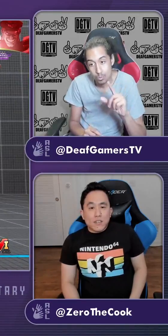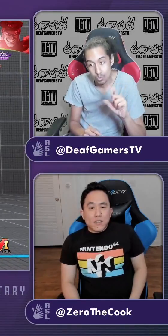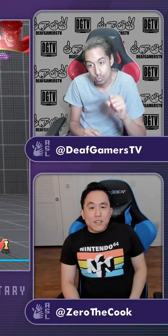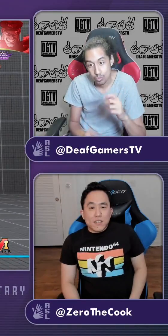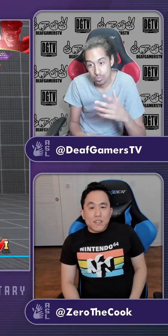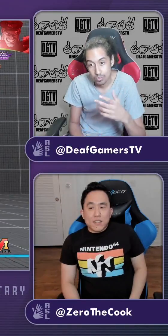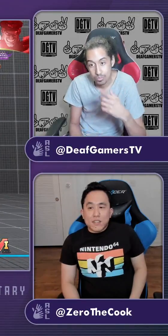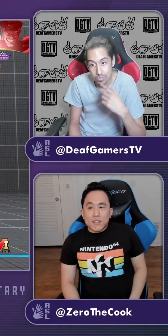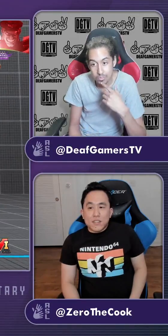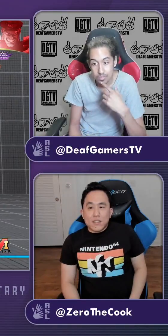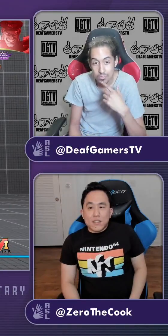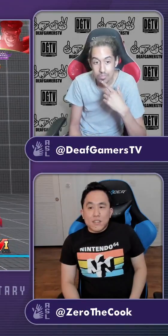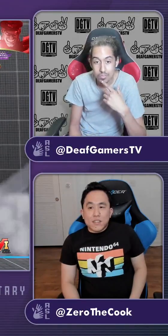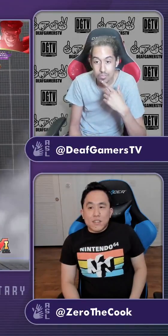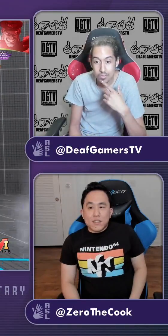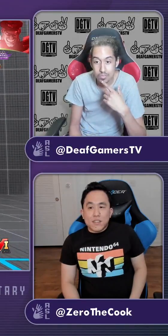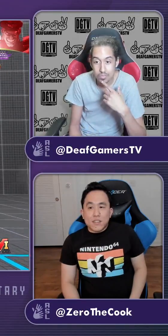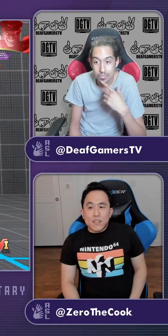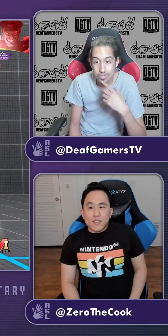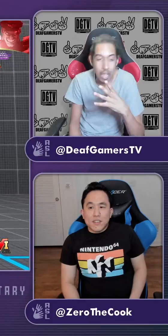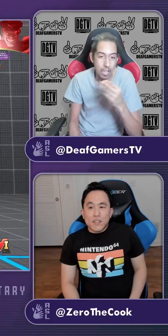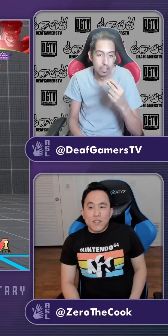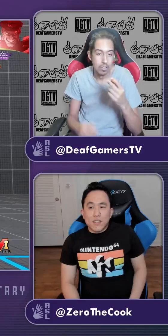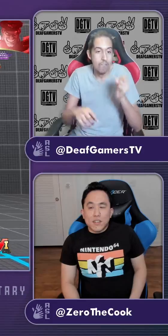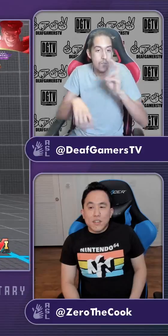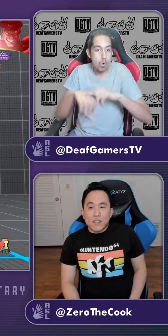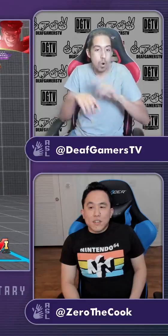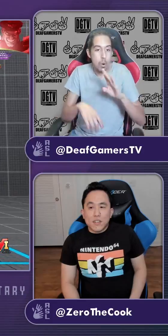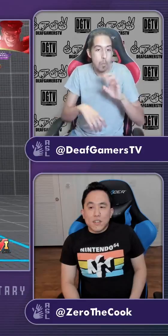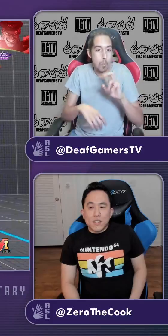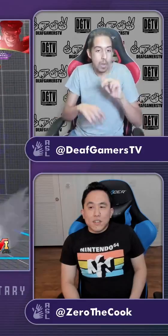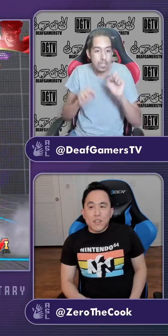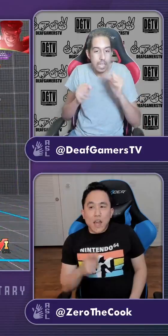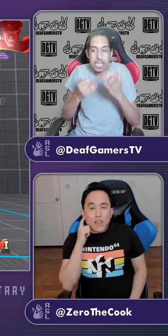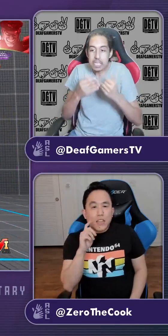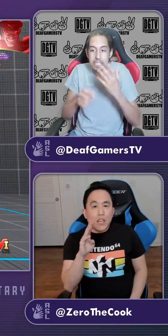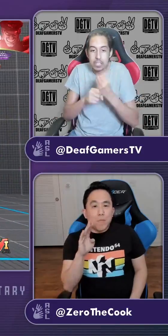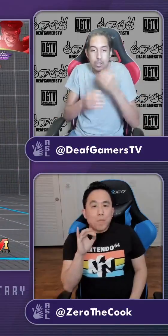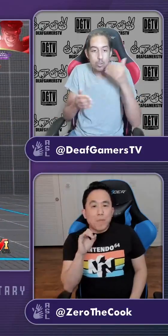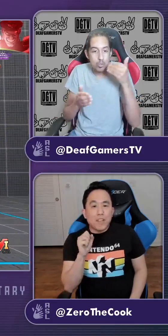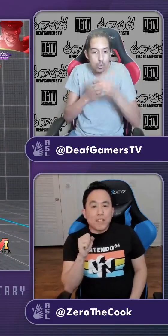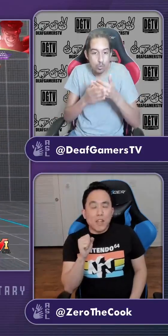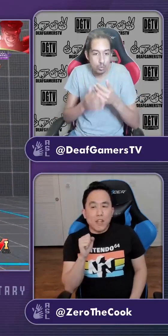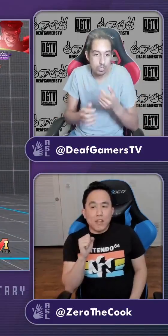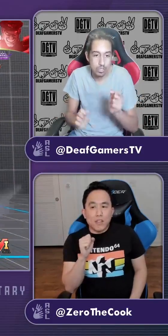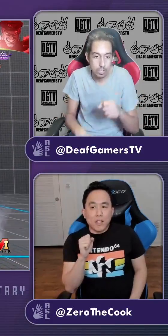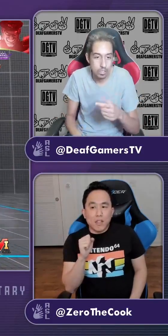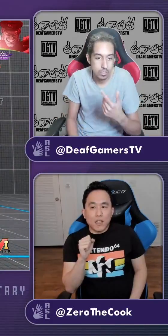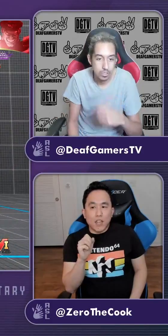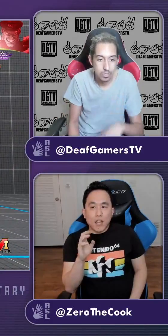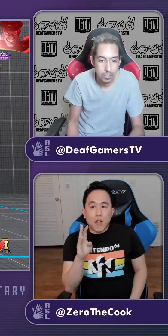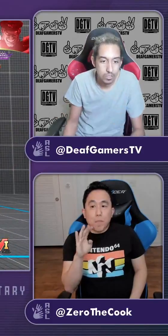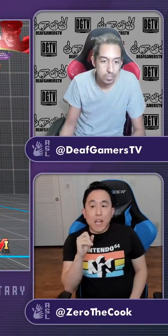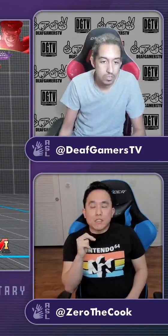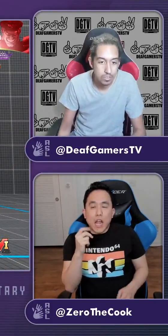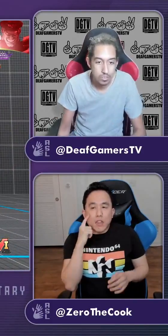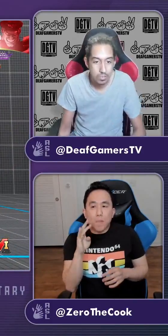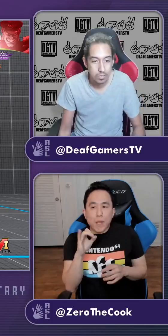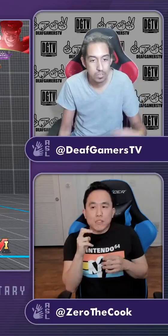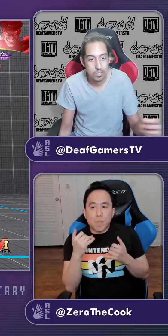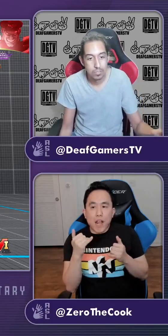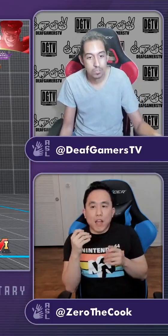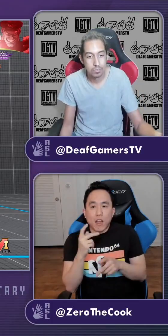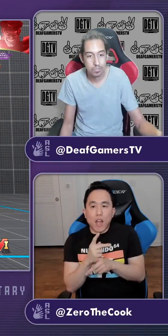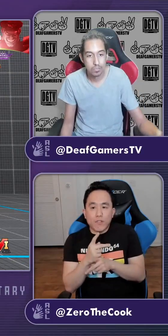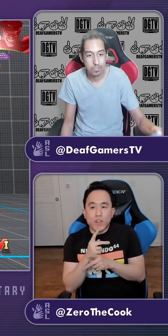Okay, oh, no, I like it. I like the spacing my lens playing out like inviting hitman over extend Yeah, but there's a little oh, no,